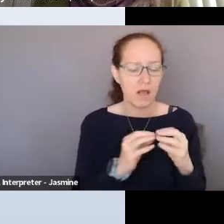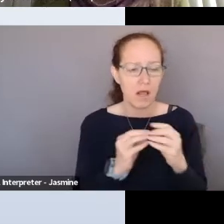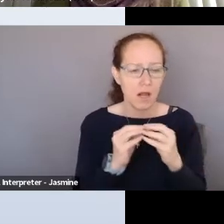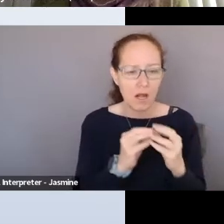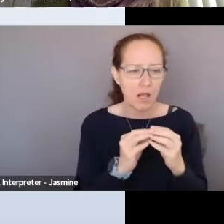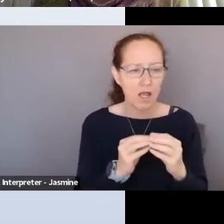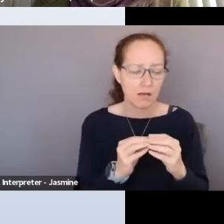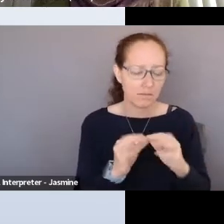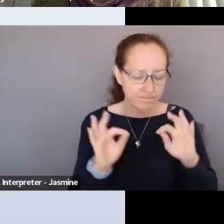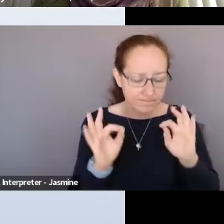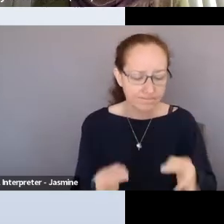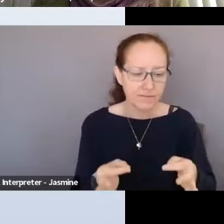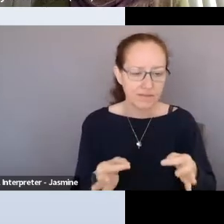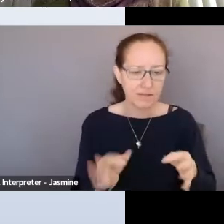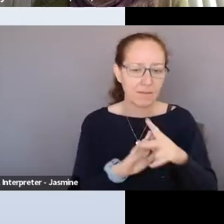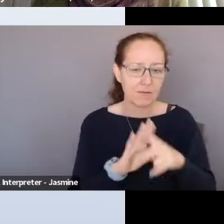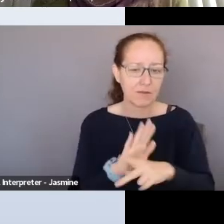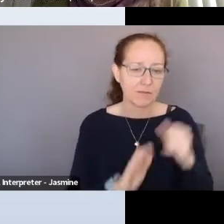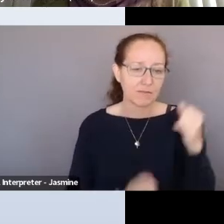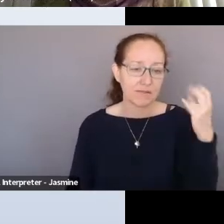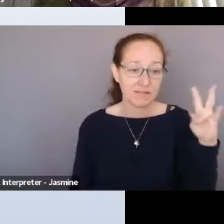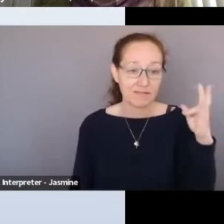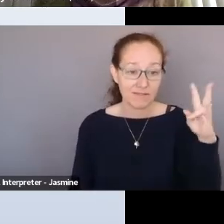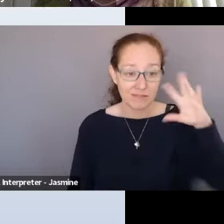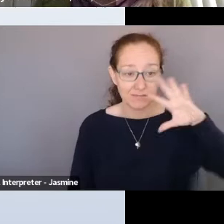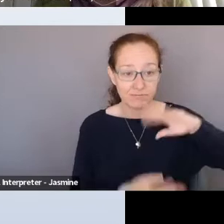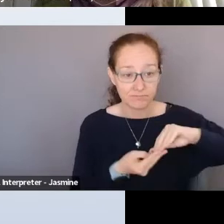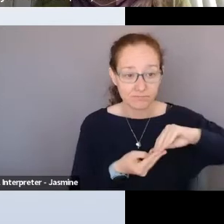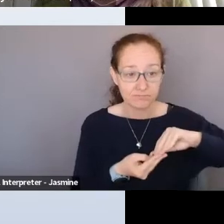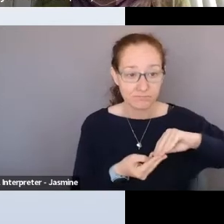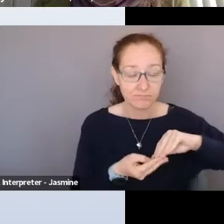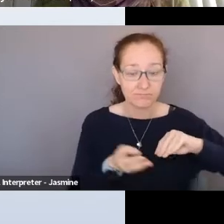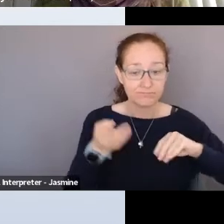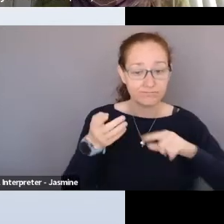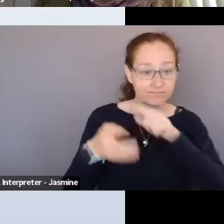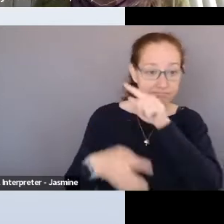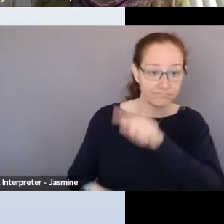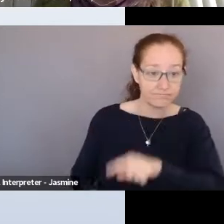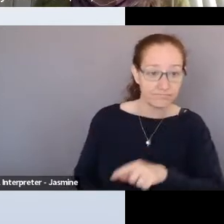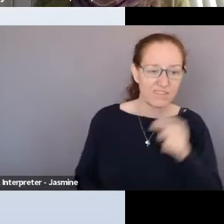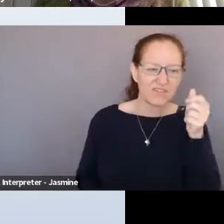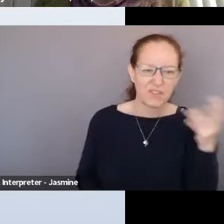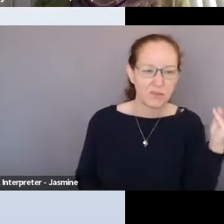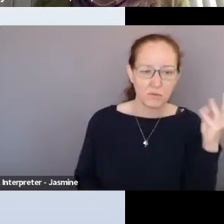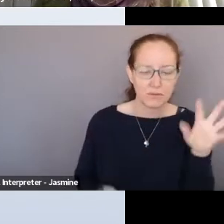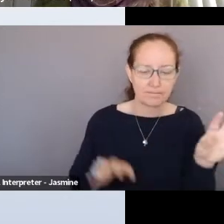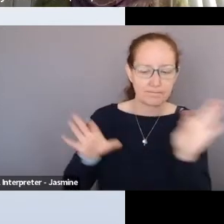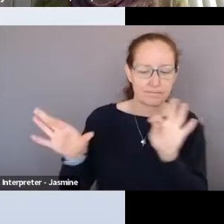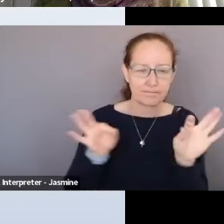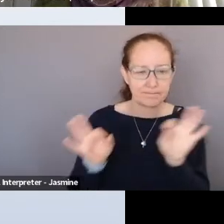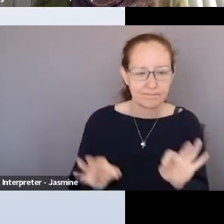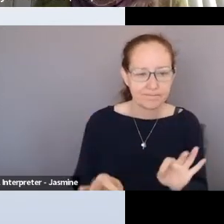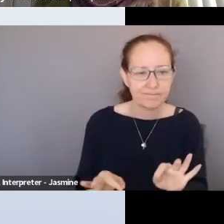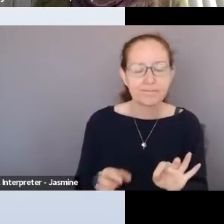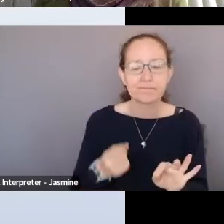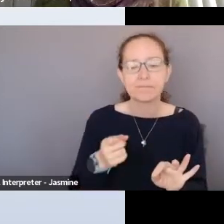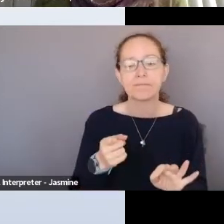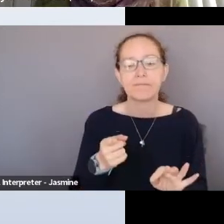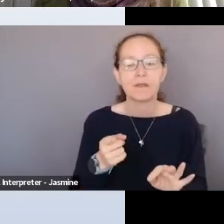screen, I've included a few. I want to point out a couple of relevant ones for various